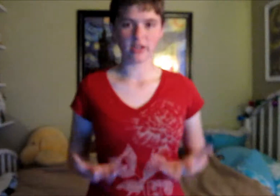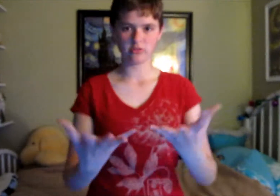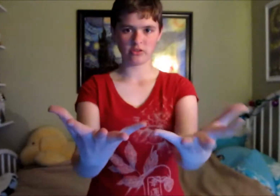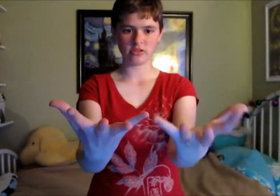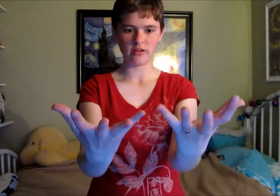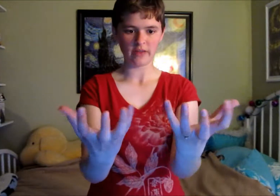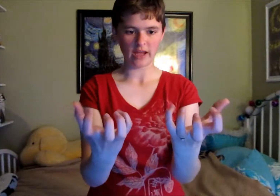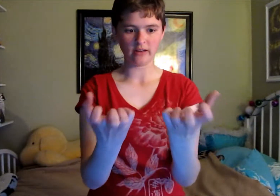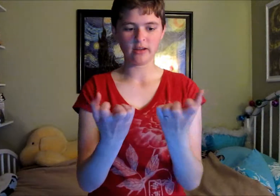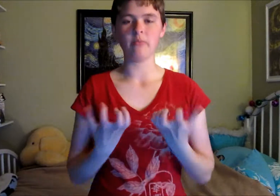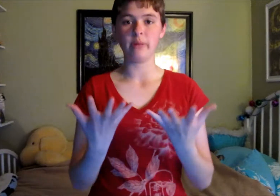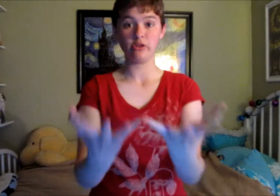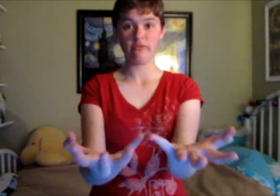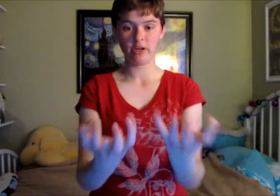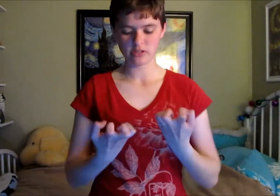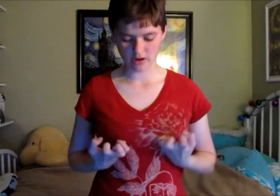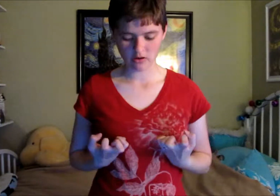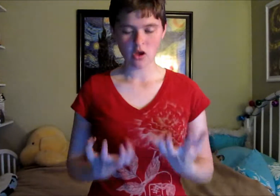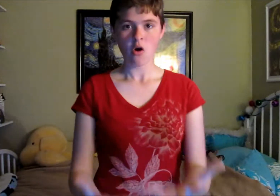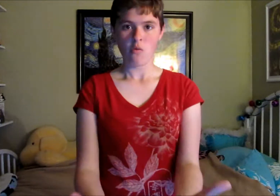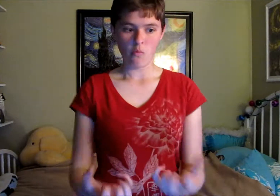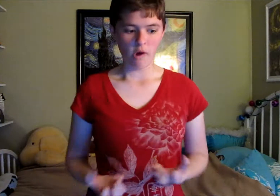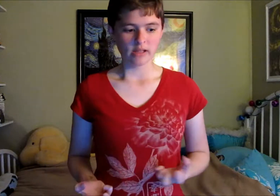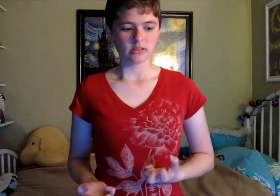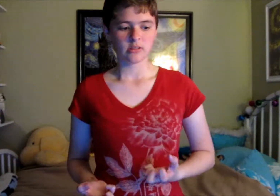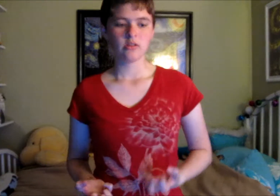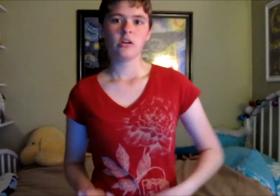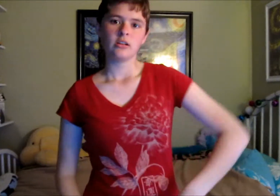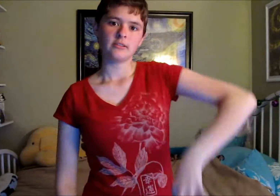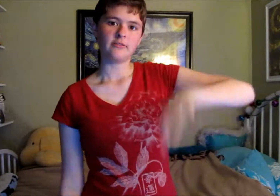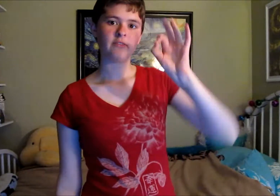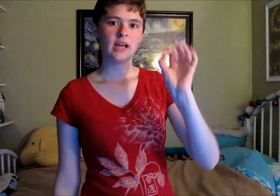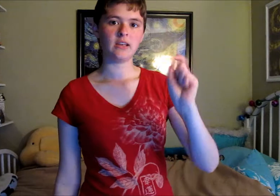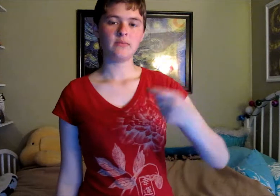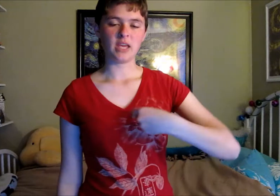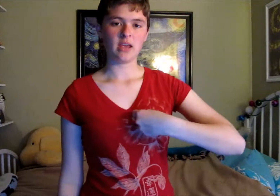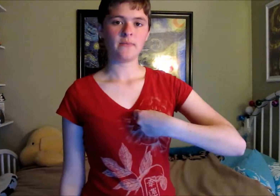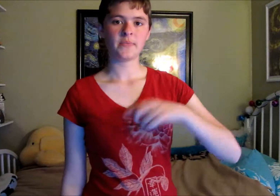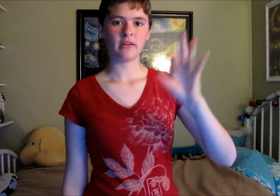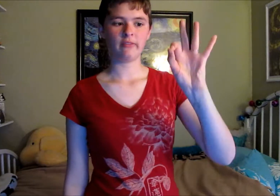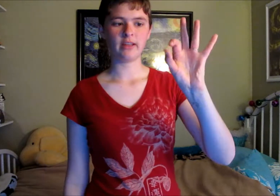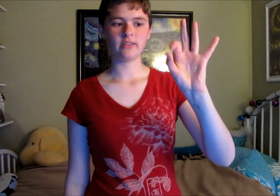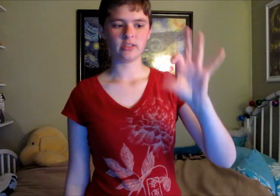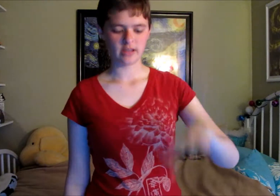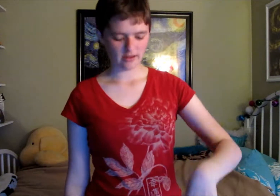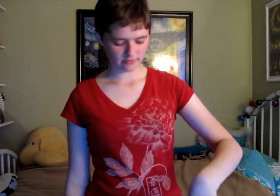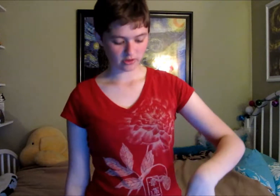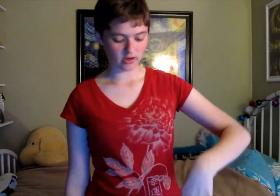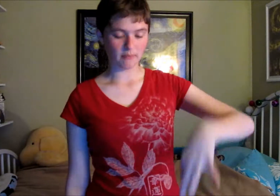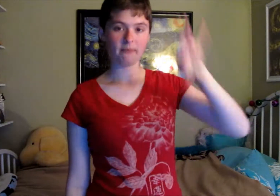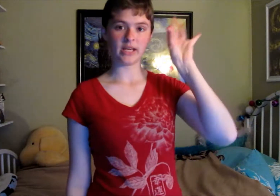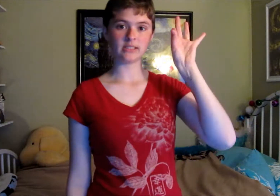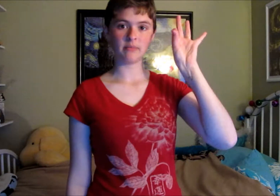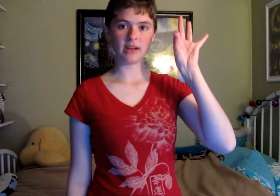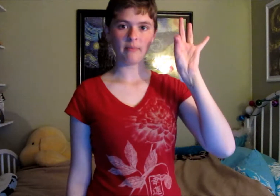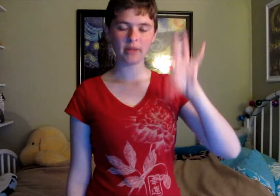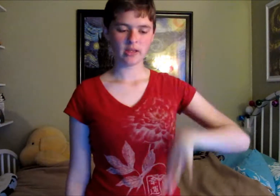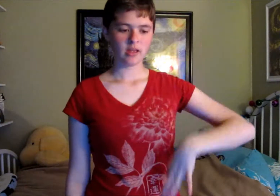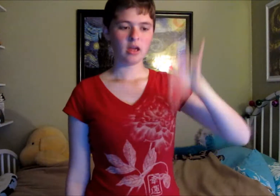towards yourself and kind of bend your fingers down. Want to find me. find is just F. You're going to pick something up and